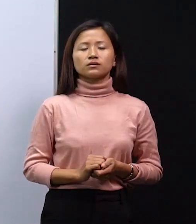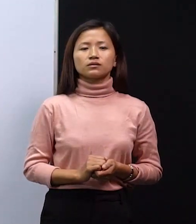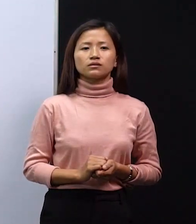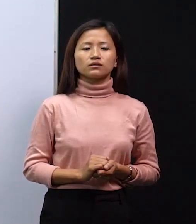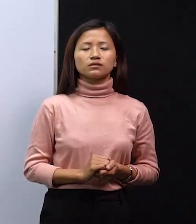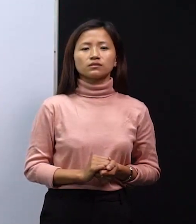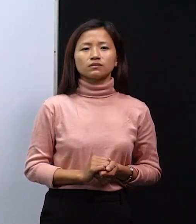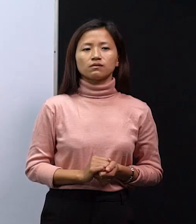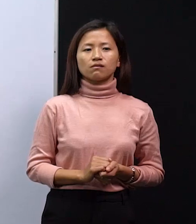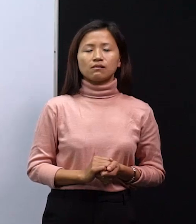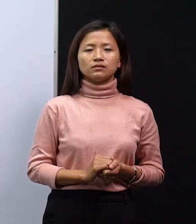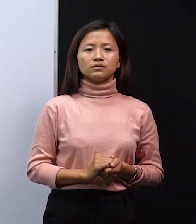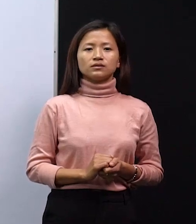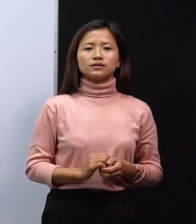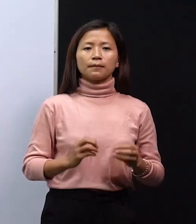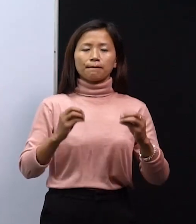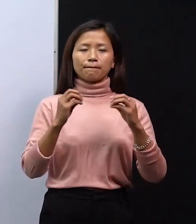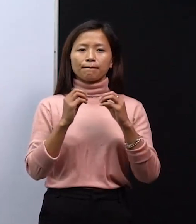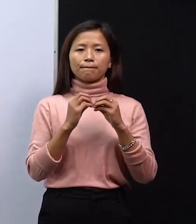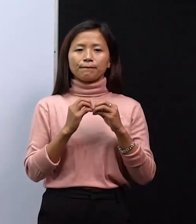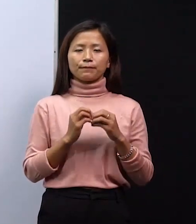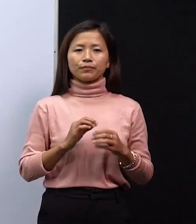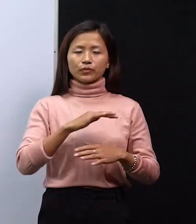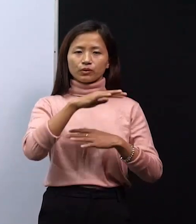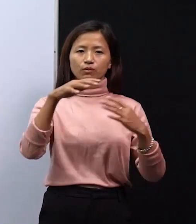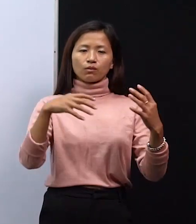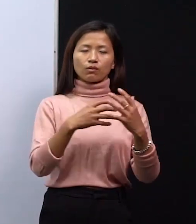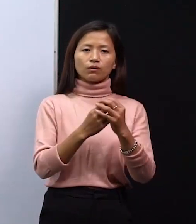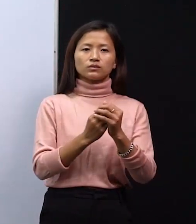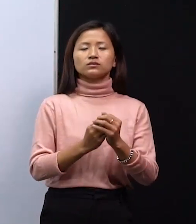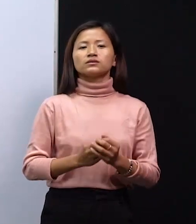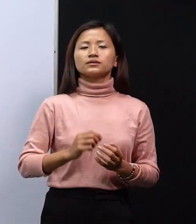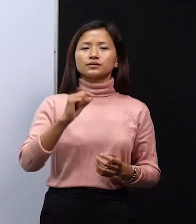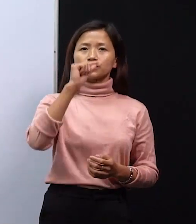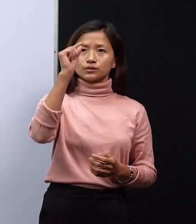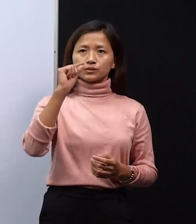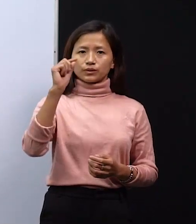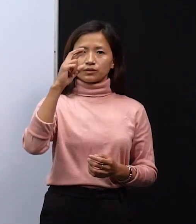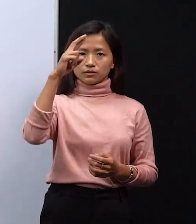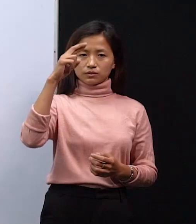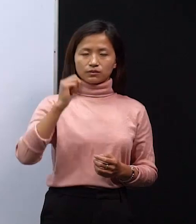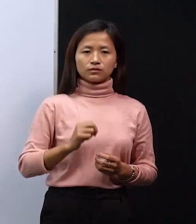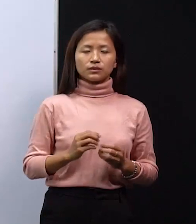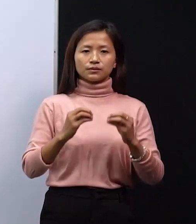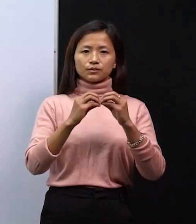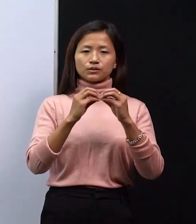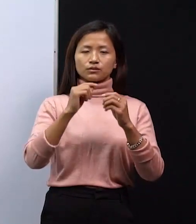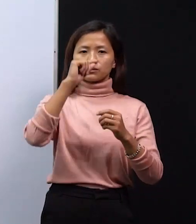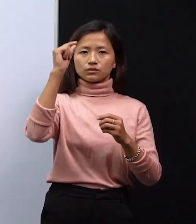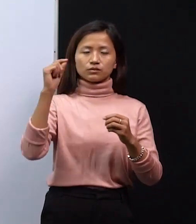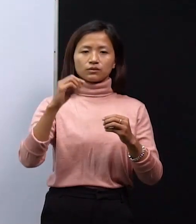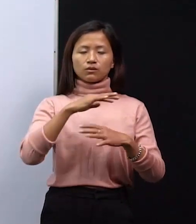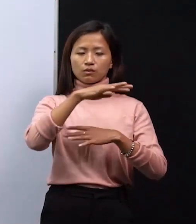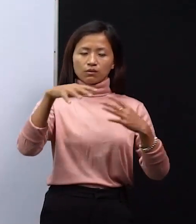there's one more square. So I'm writing the whole square, okay? B to the power 2, the